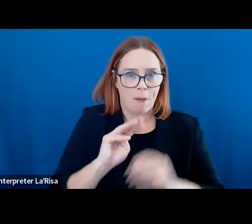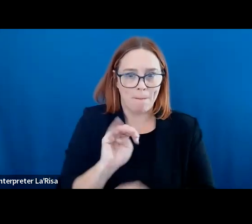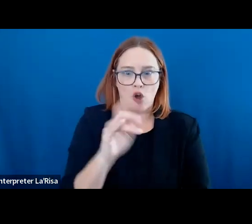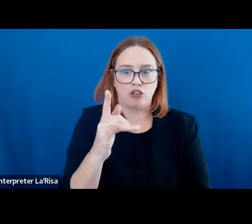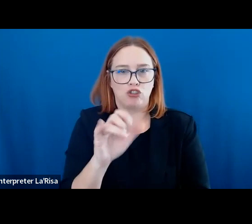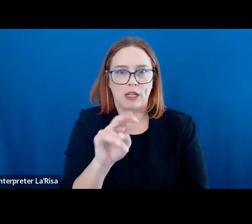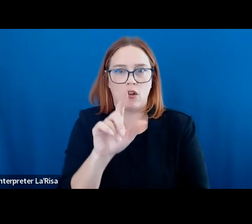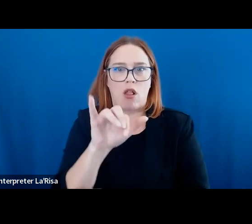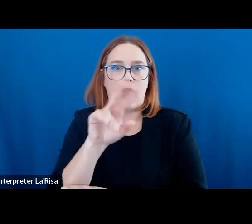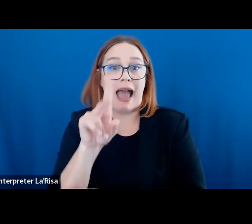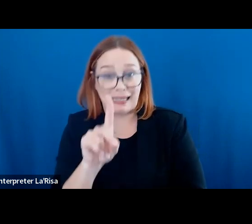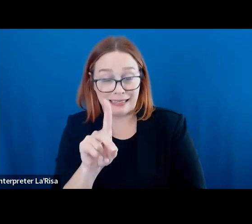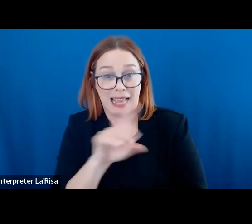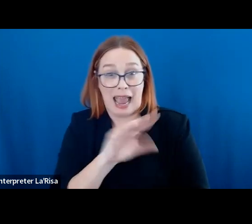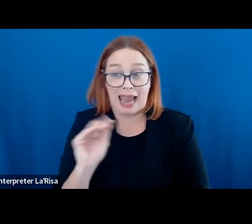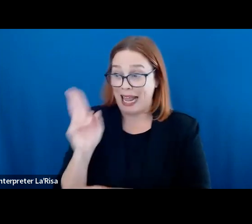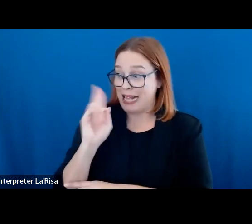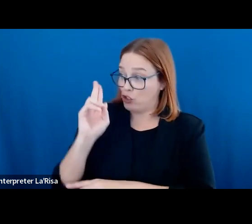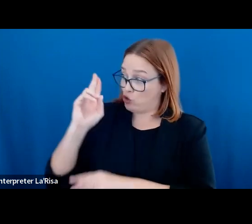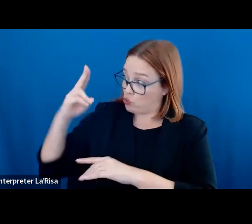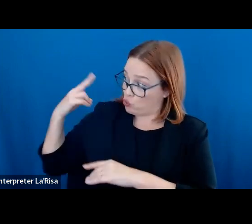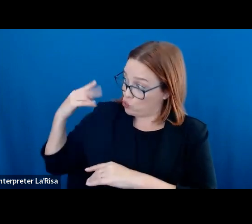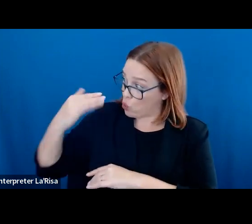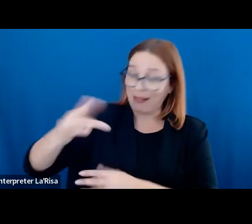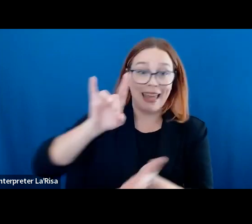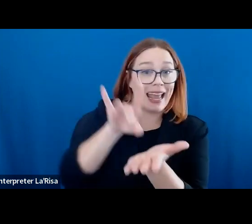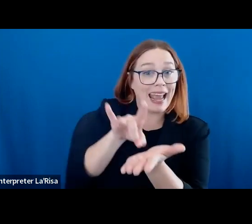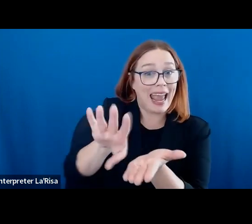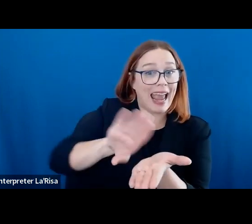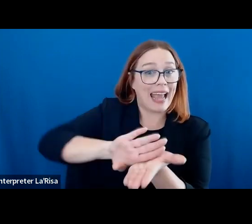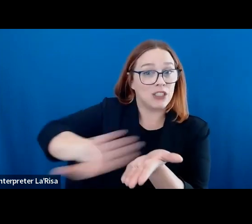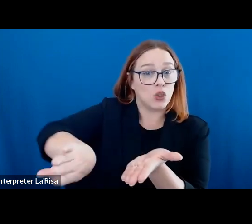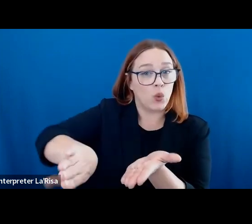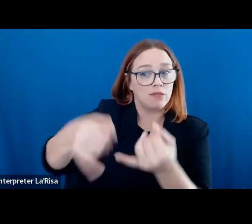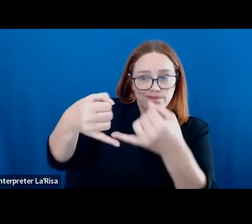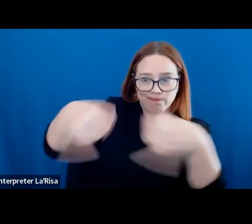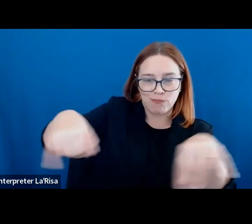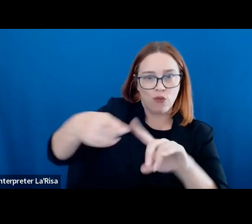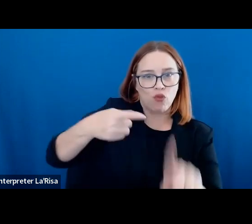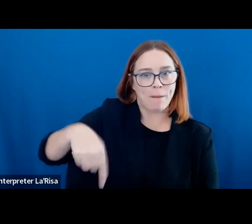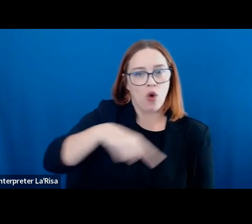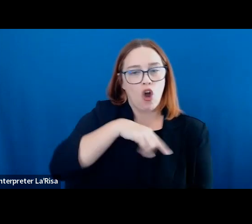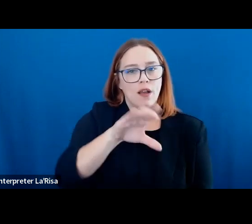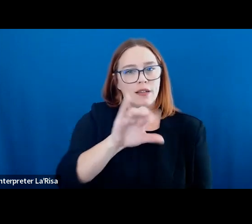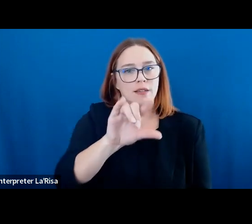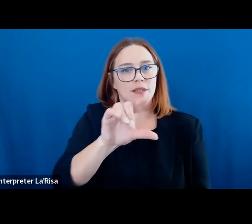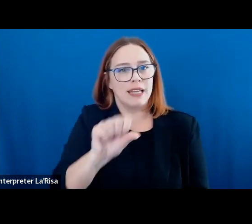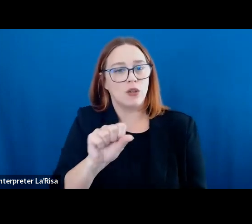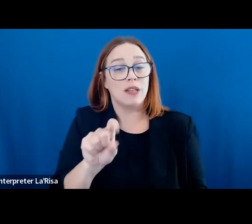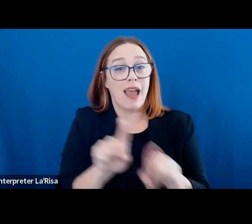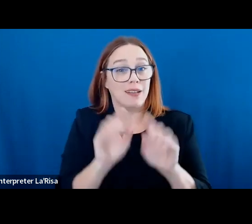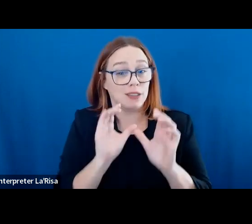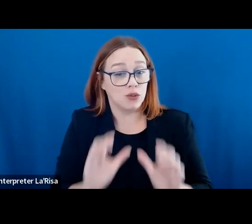historically excluded out of our SILs as consumers, as